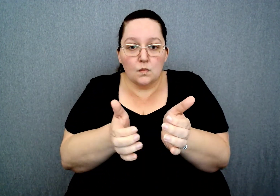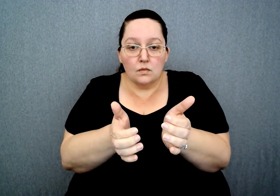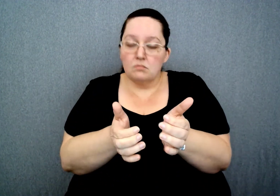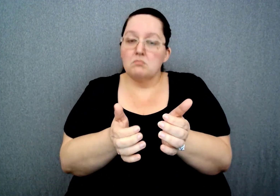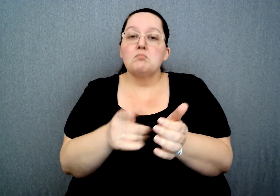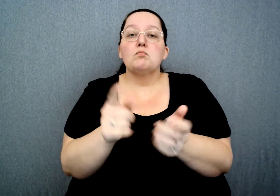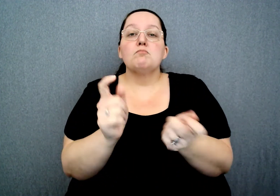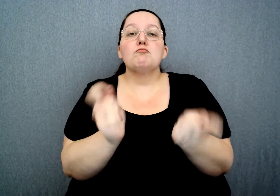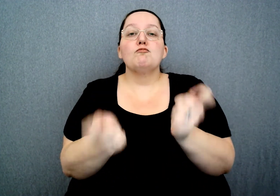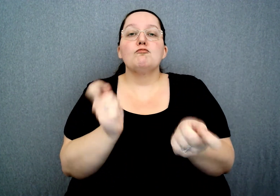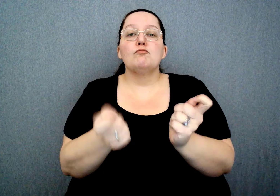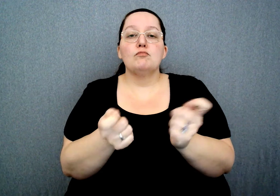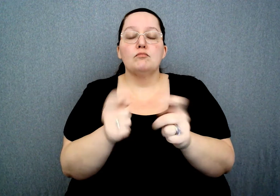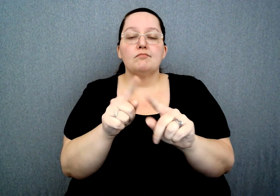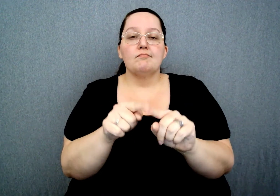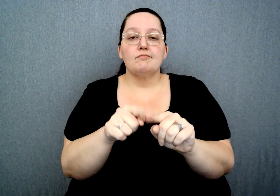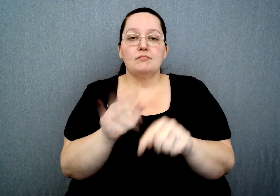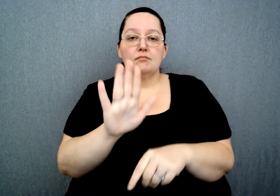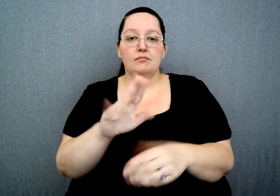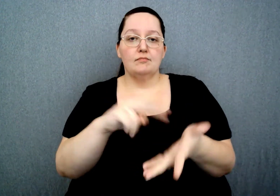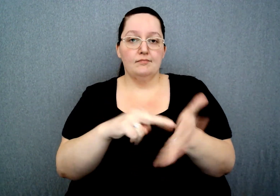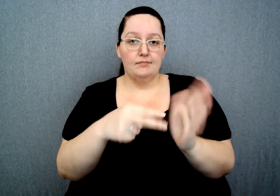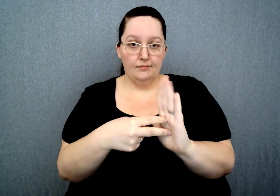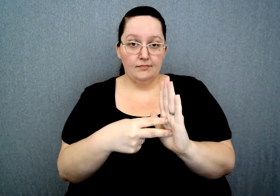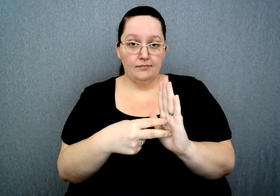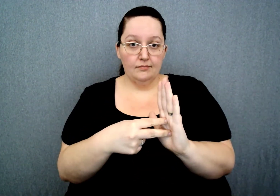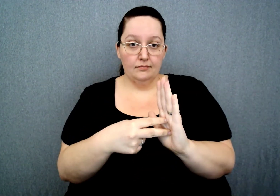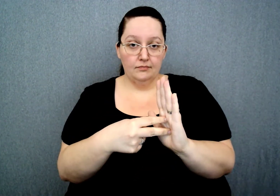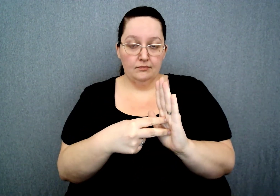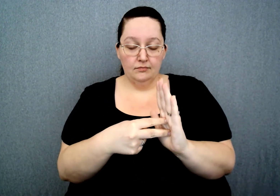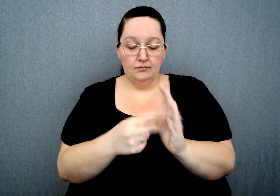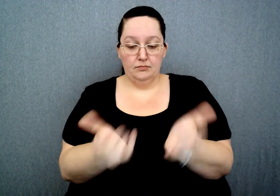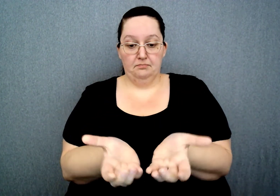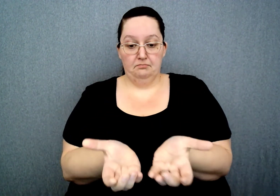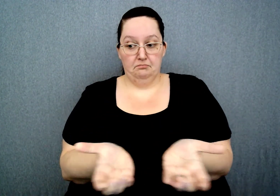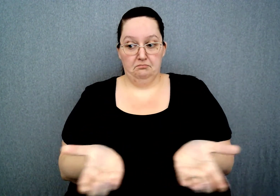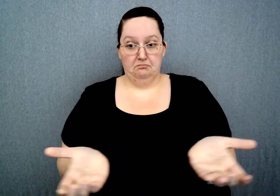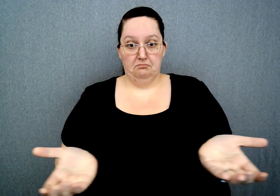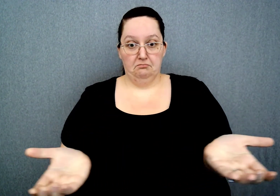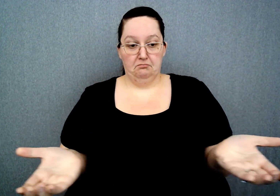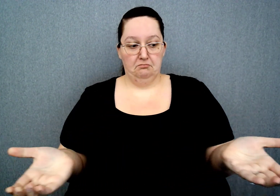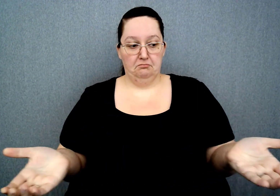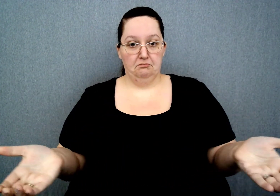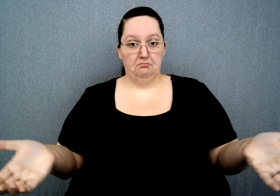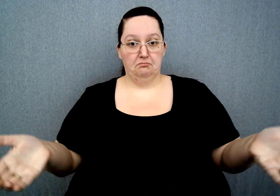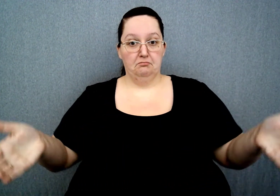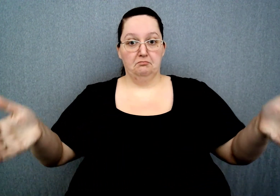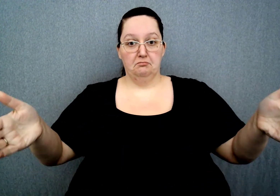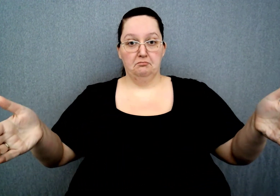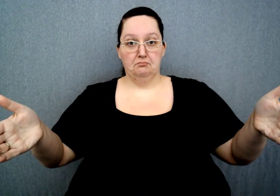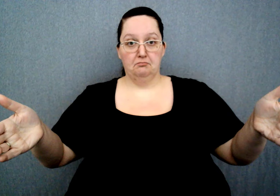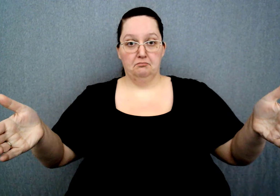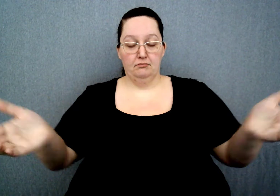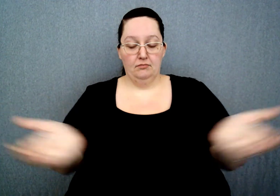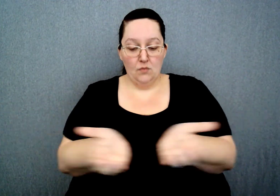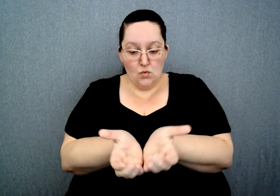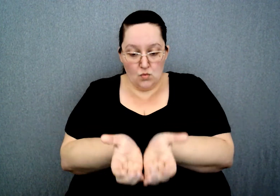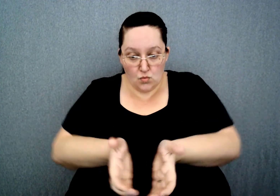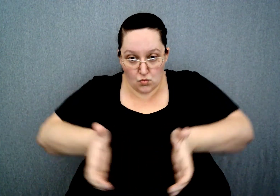bowl. You modify it, depending on what you mean. It can be very long and flat, right?